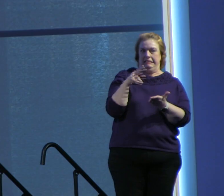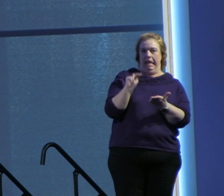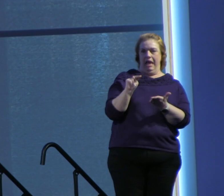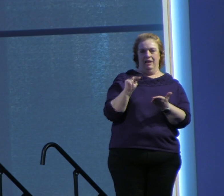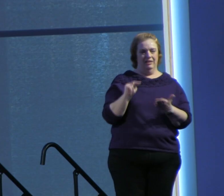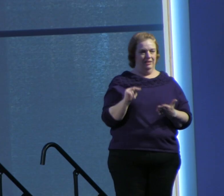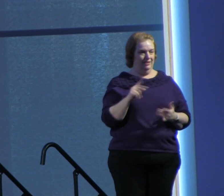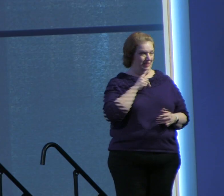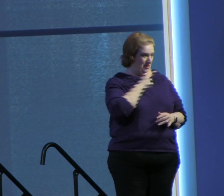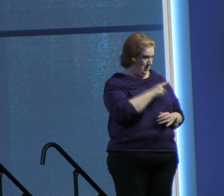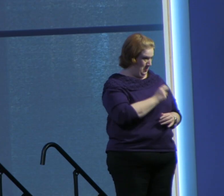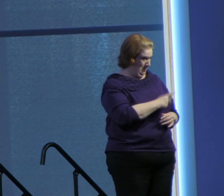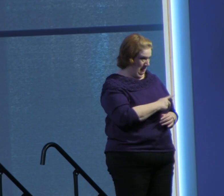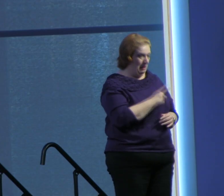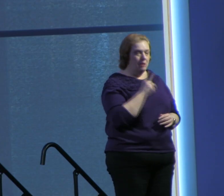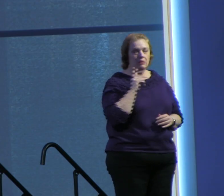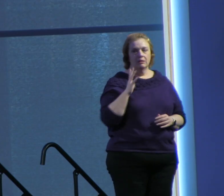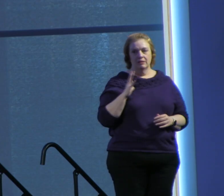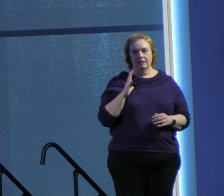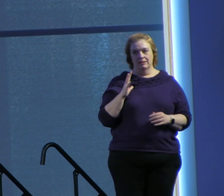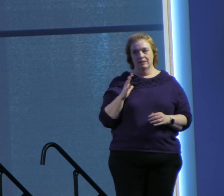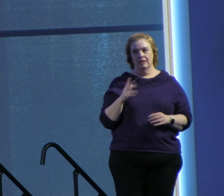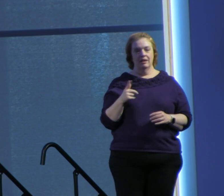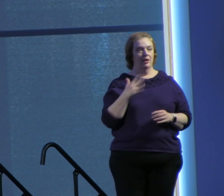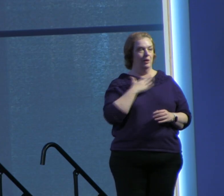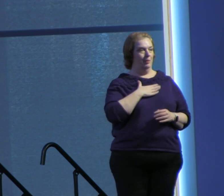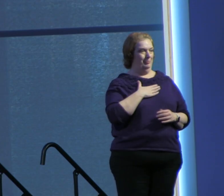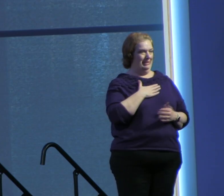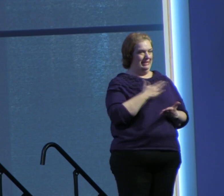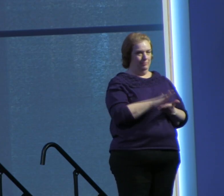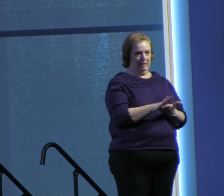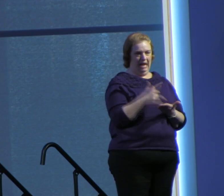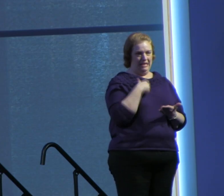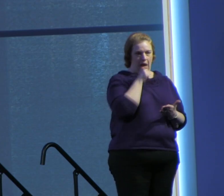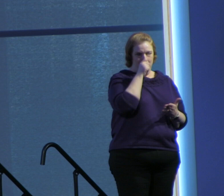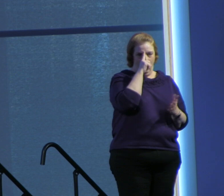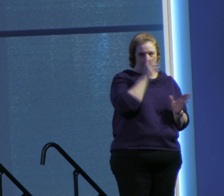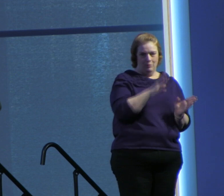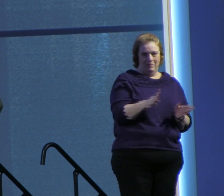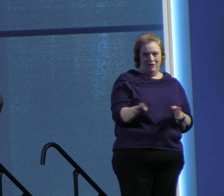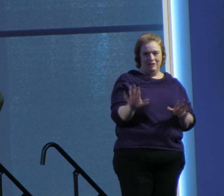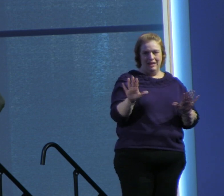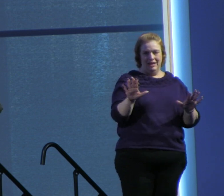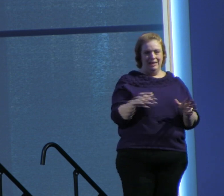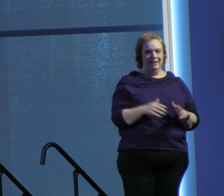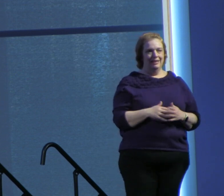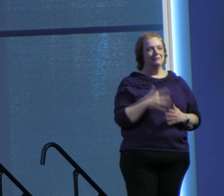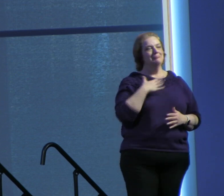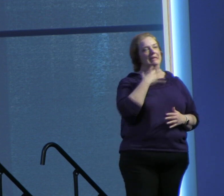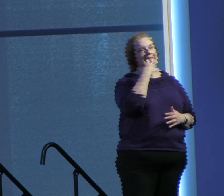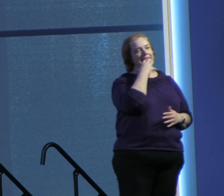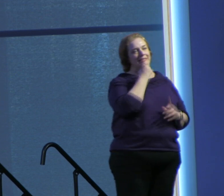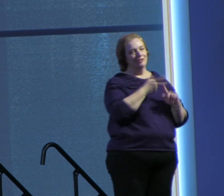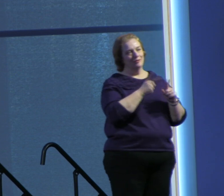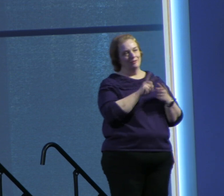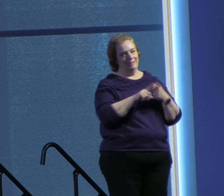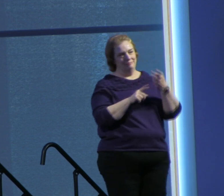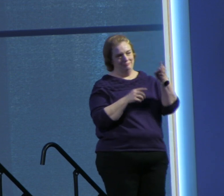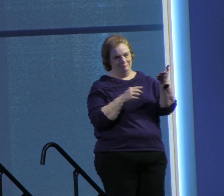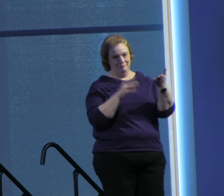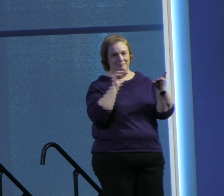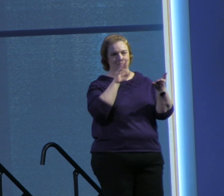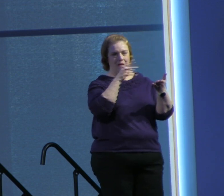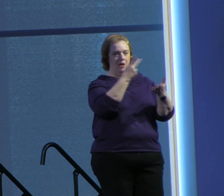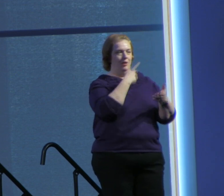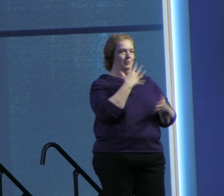5 minutes. Okay. Please be kind. I was not prepared. this dear friend of mine, Mary, and I went on